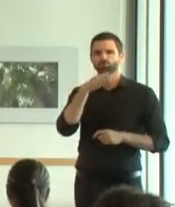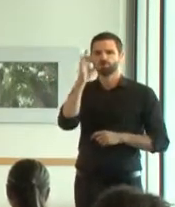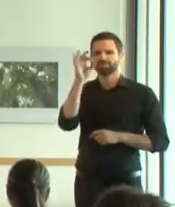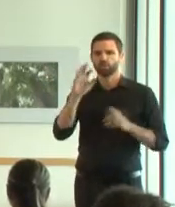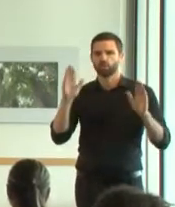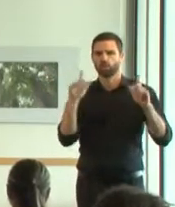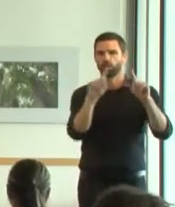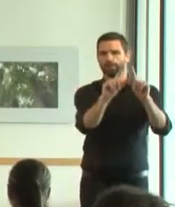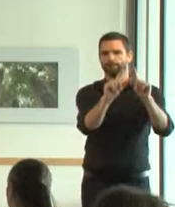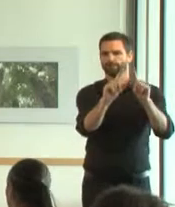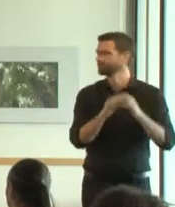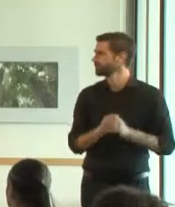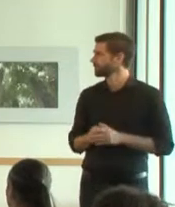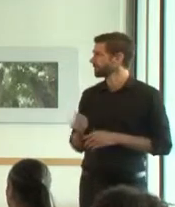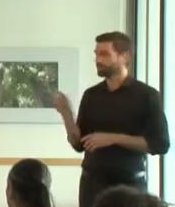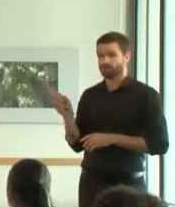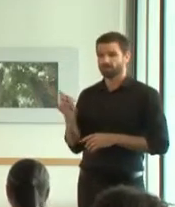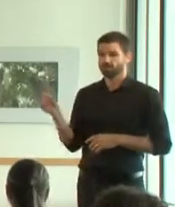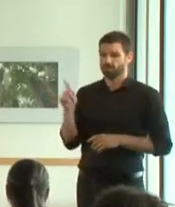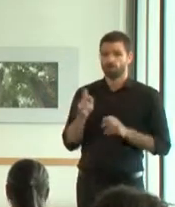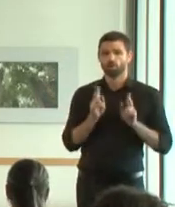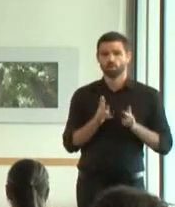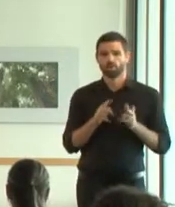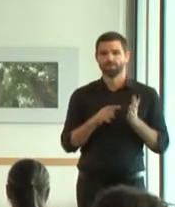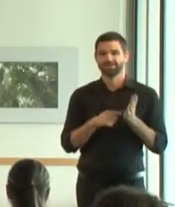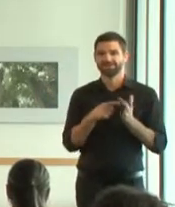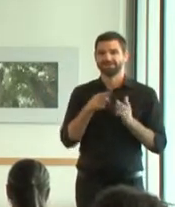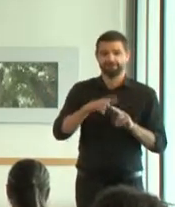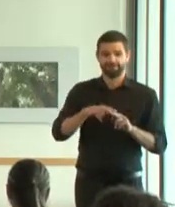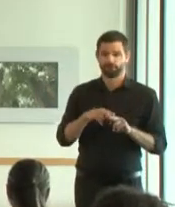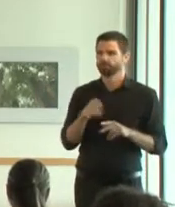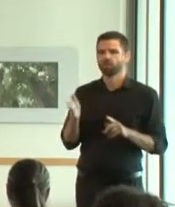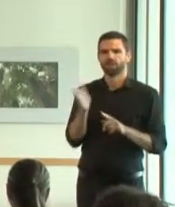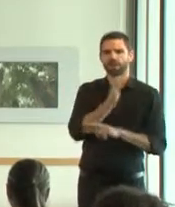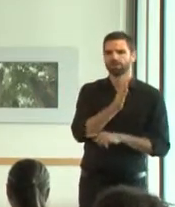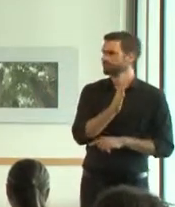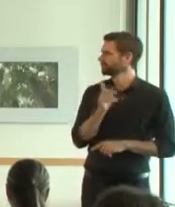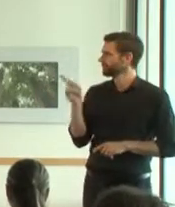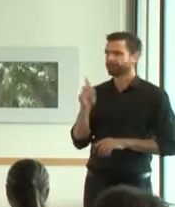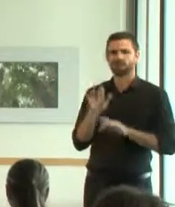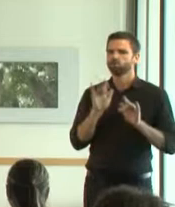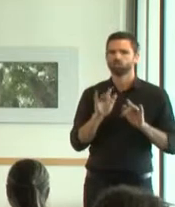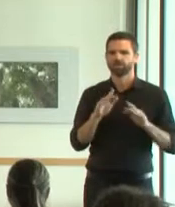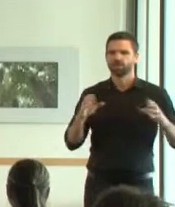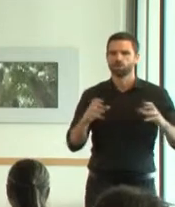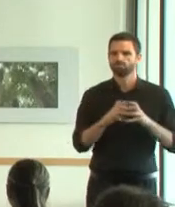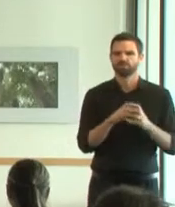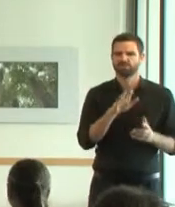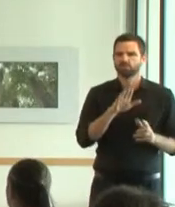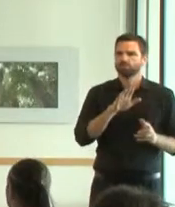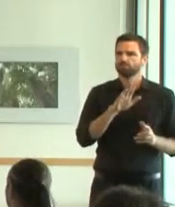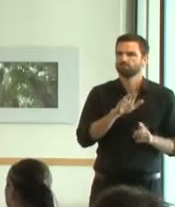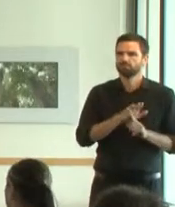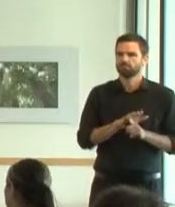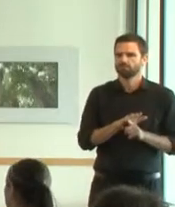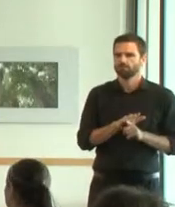TIFF, a normal preservation format file. On the left-hand side there, you can see an uncompressed, so a